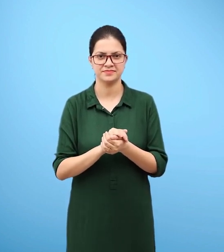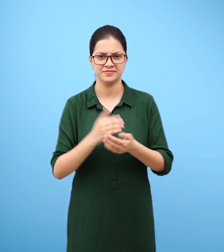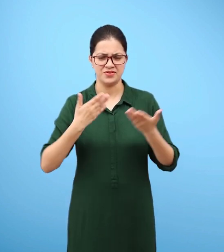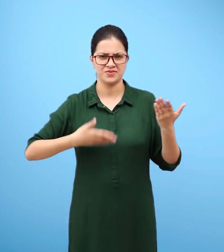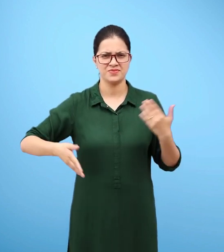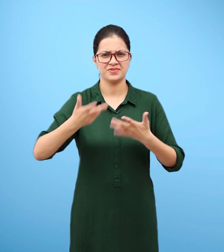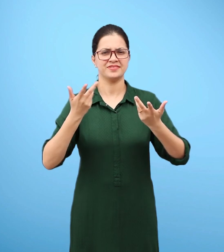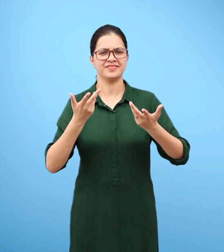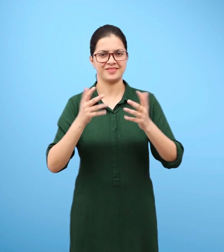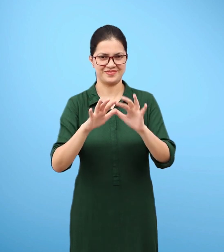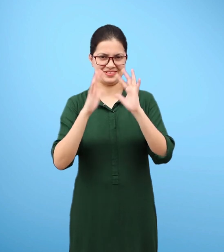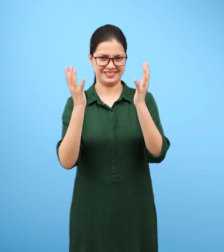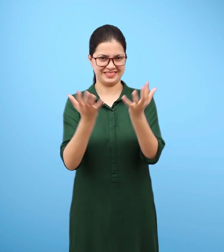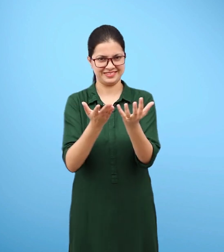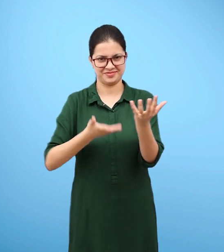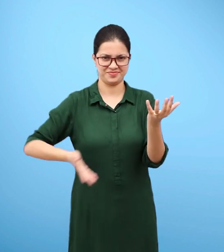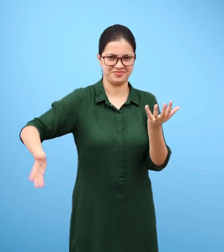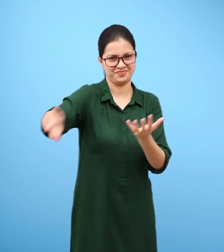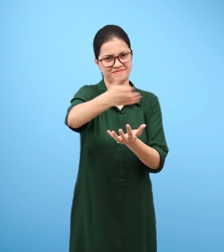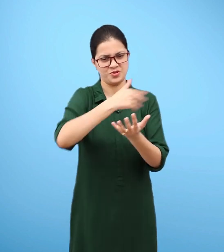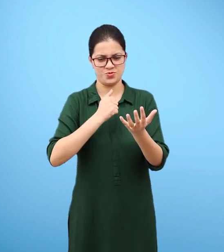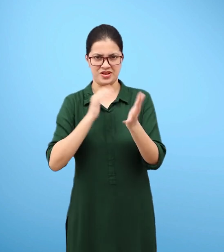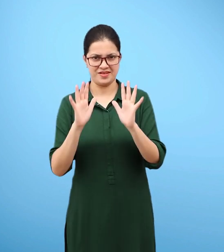Our earth is surrounded by a thin layer of air.